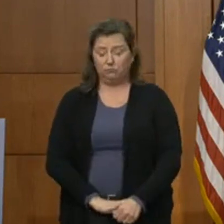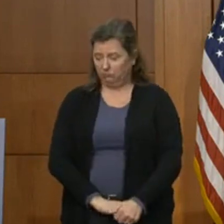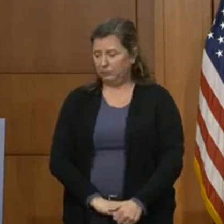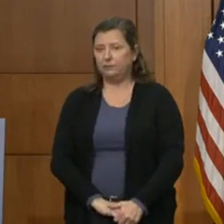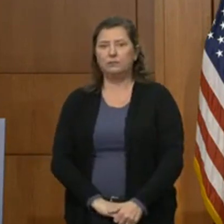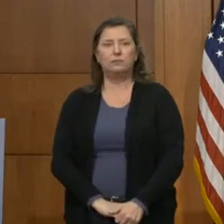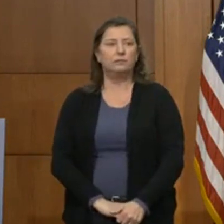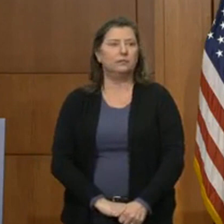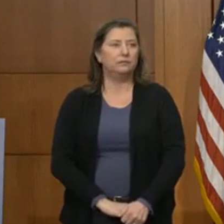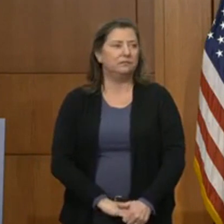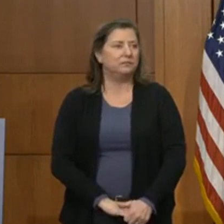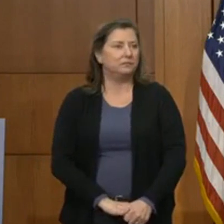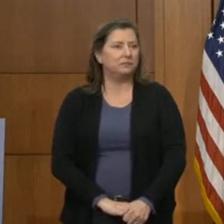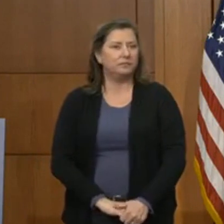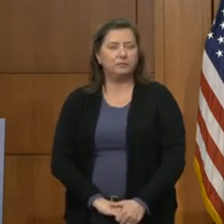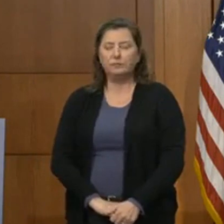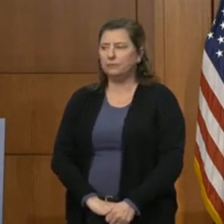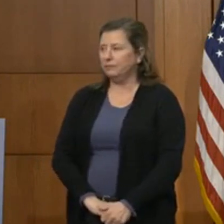Sure.